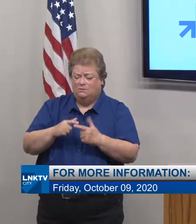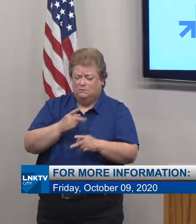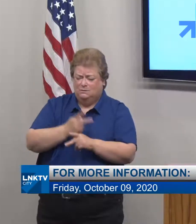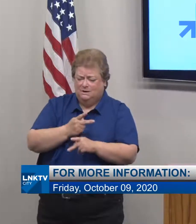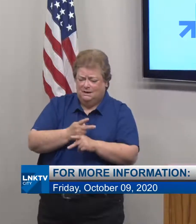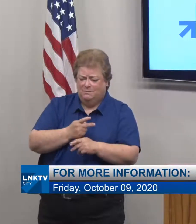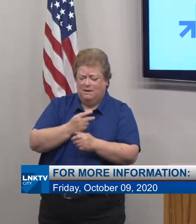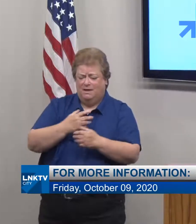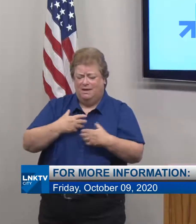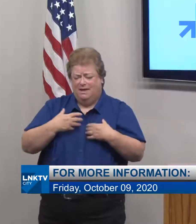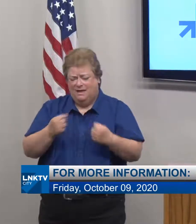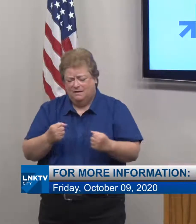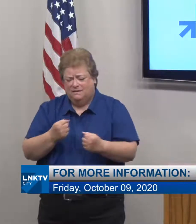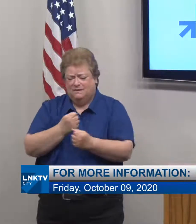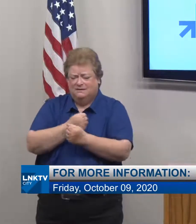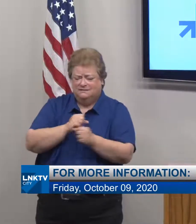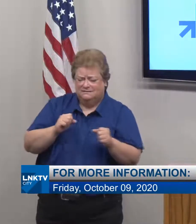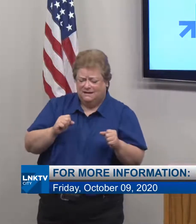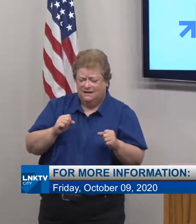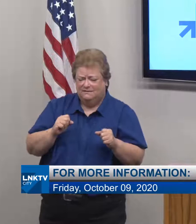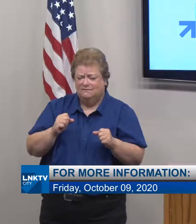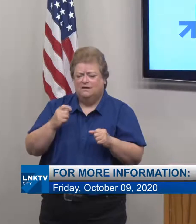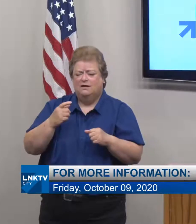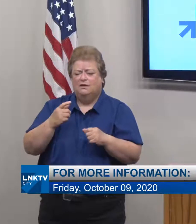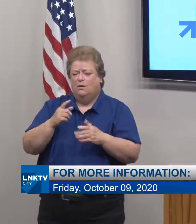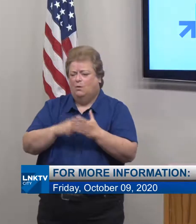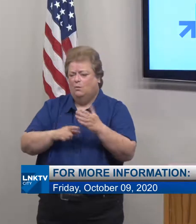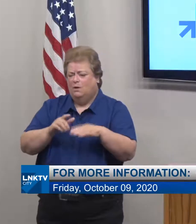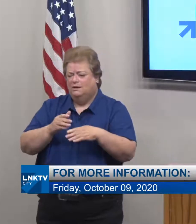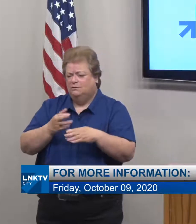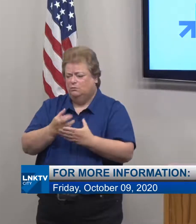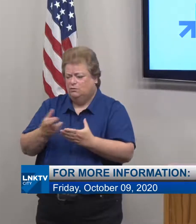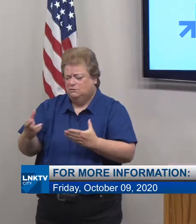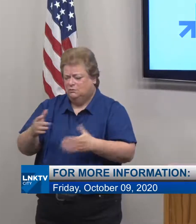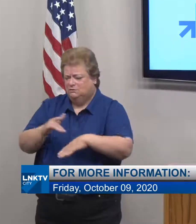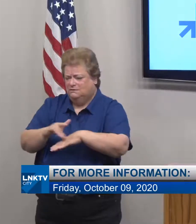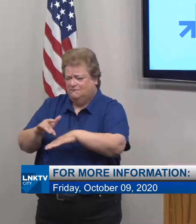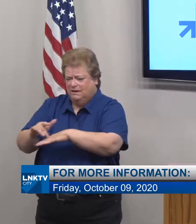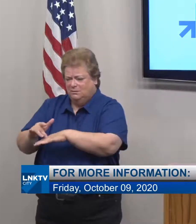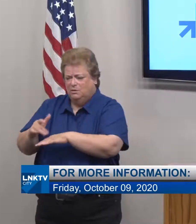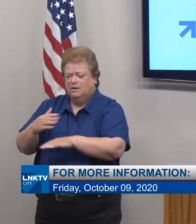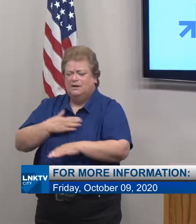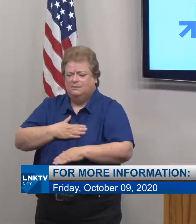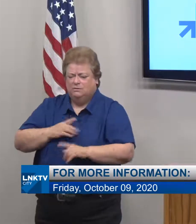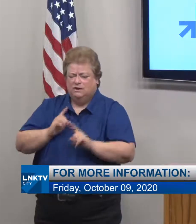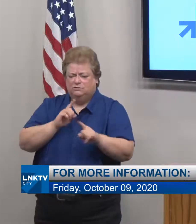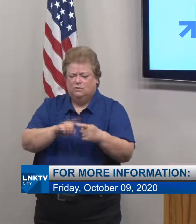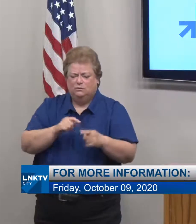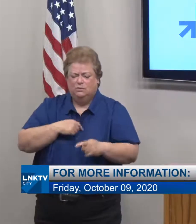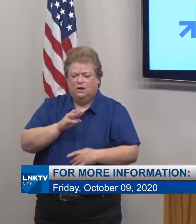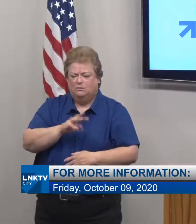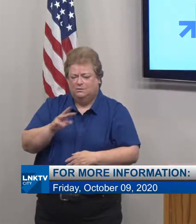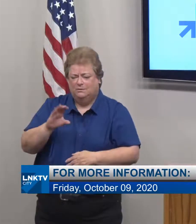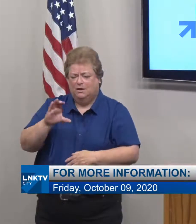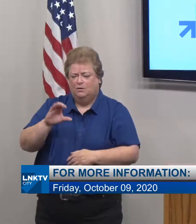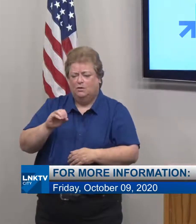access resources available to residents and businesses during this pandemic, please go to our website at